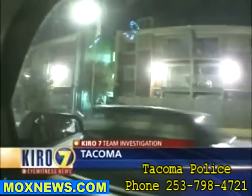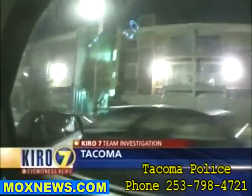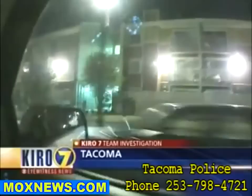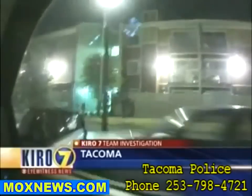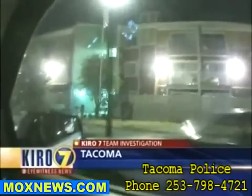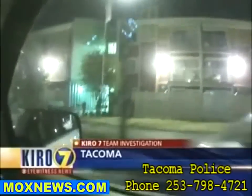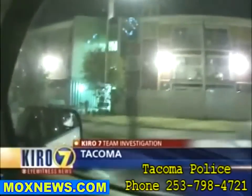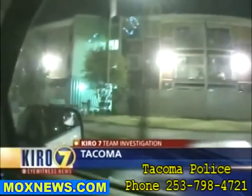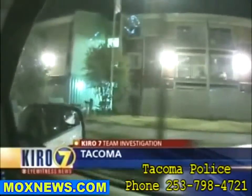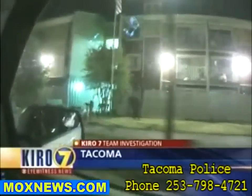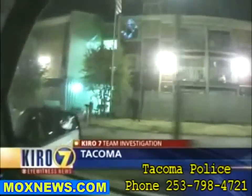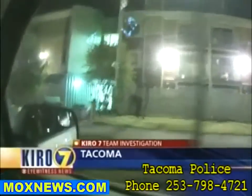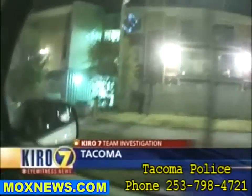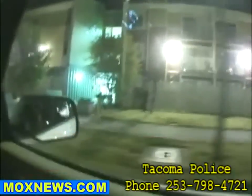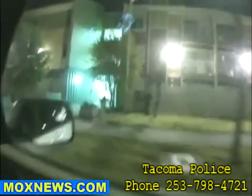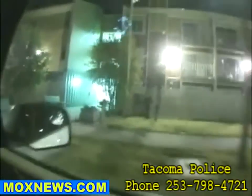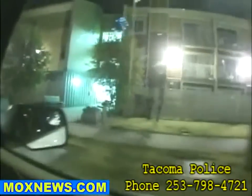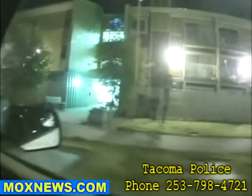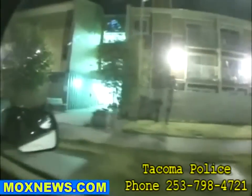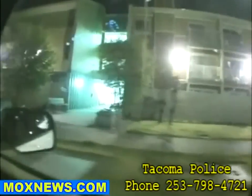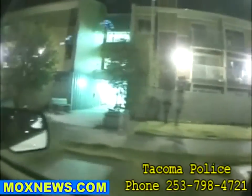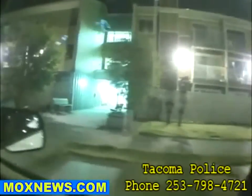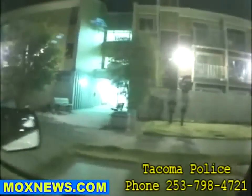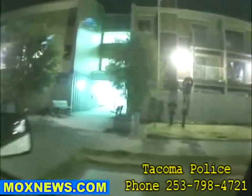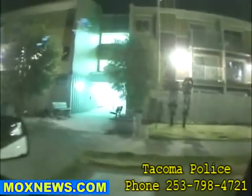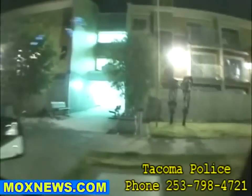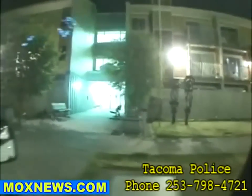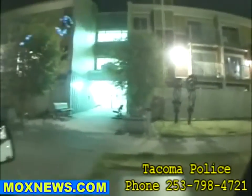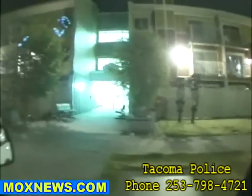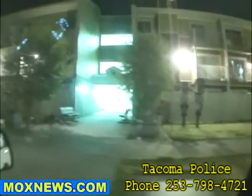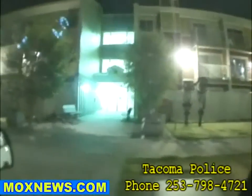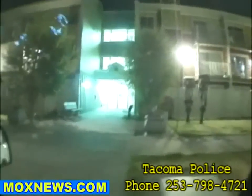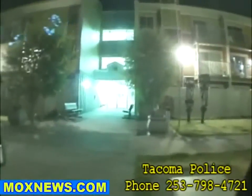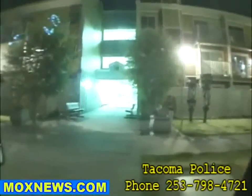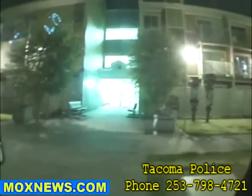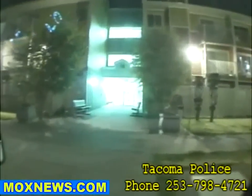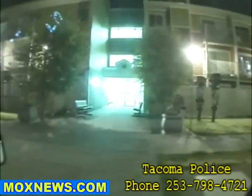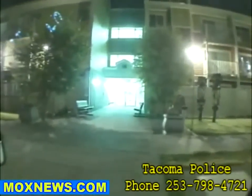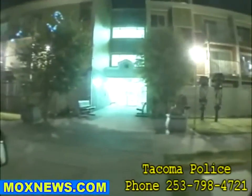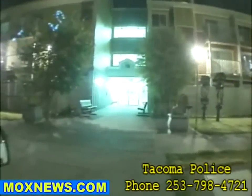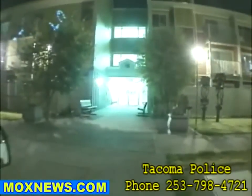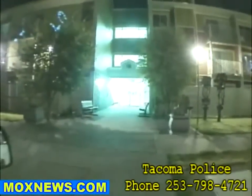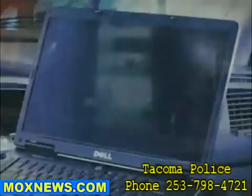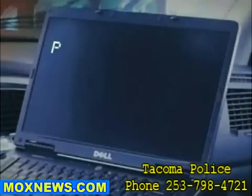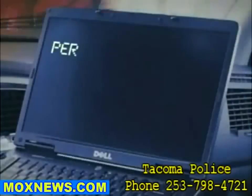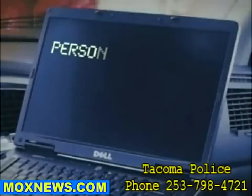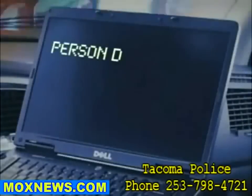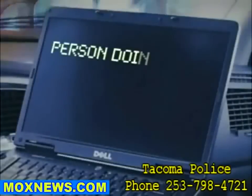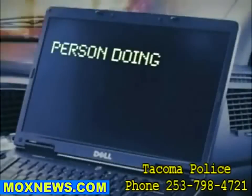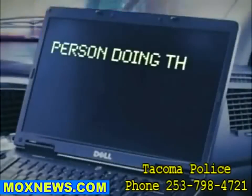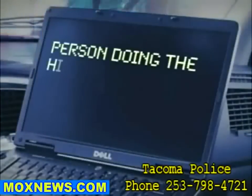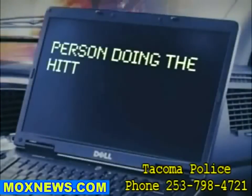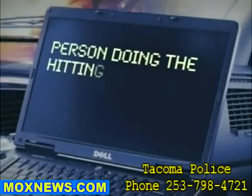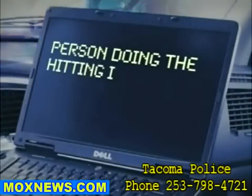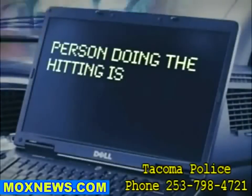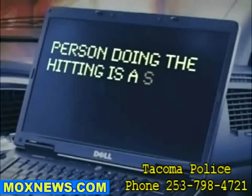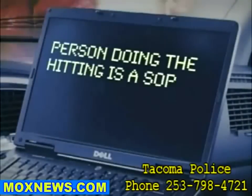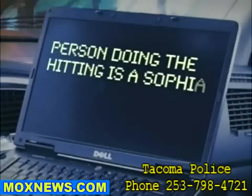complex in less than 6 minutes. Dispatch texted them along the way. Person doing the hitting is